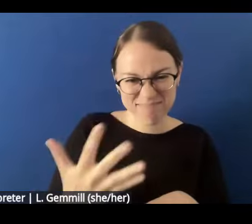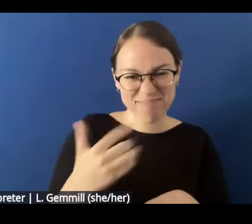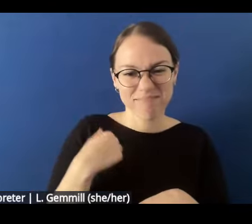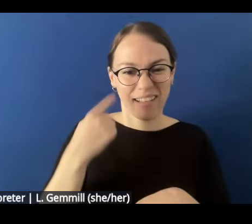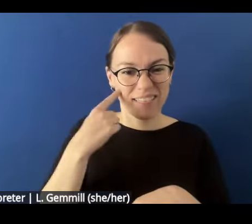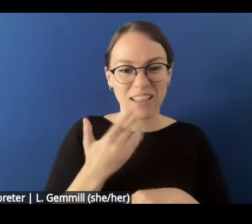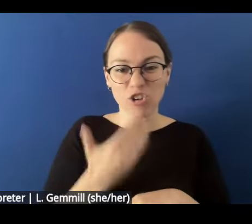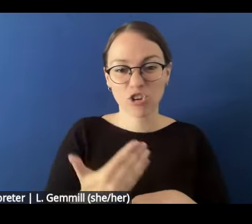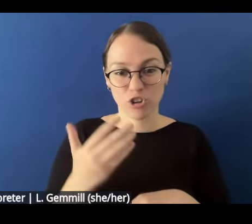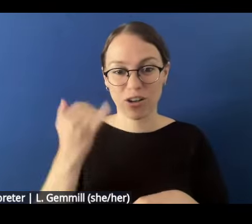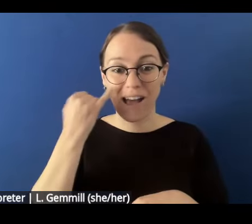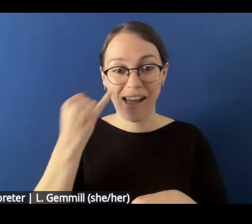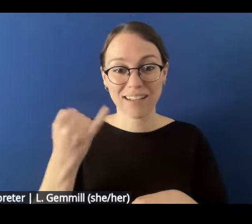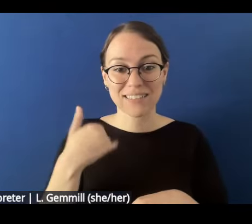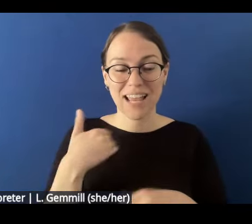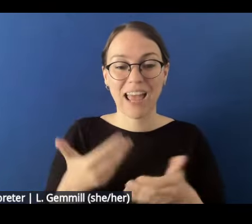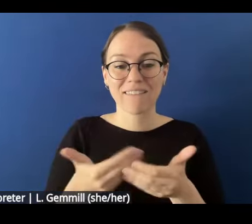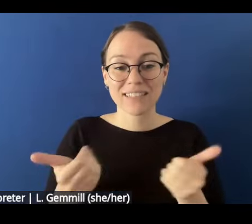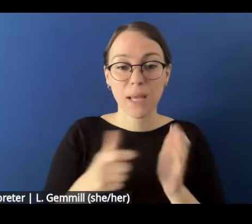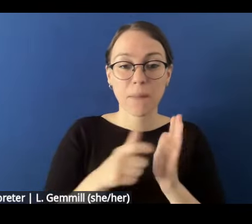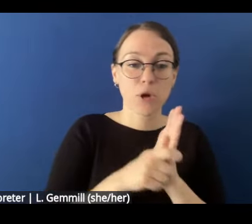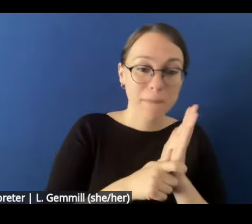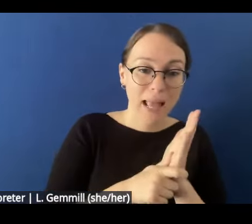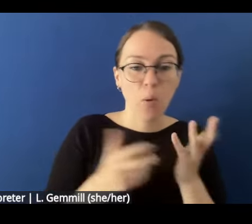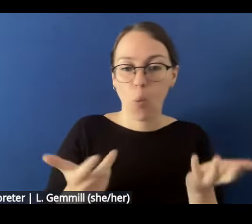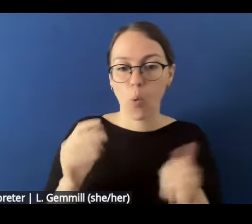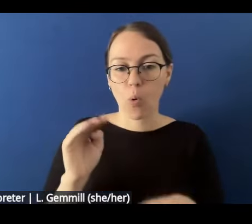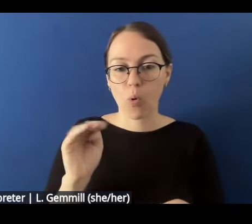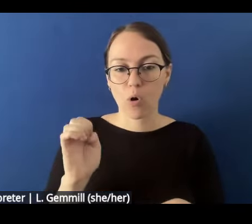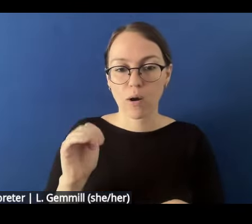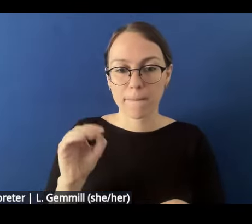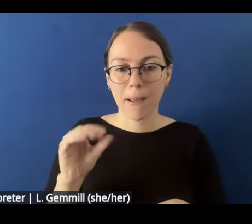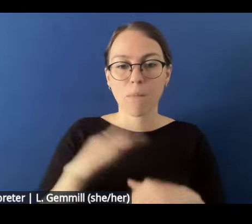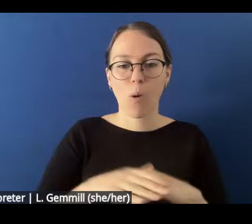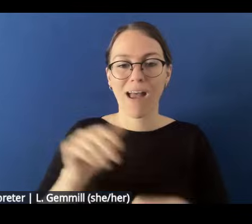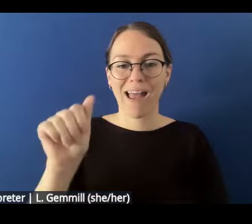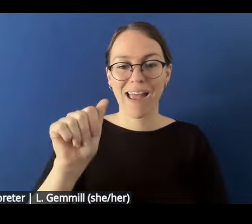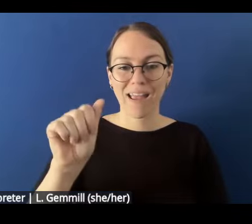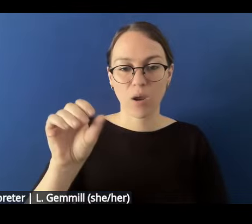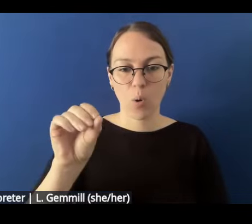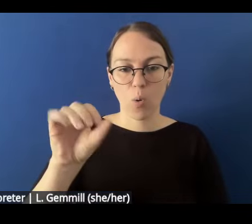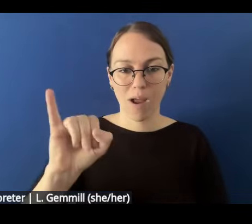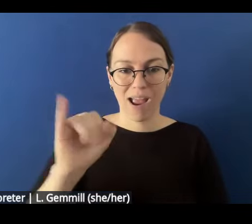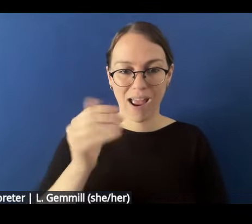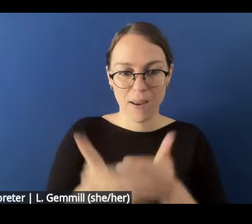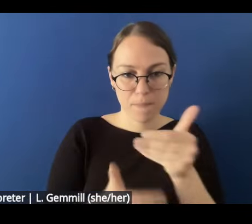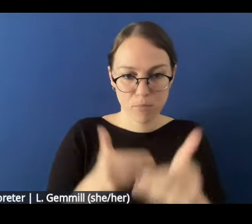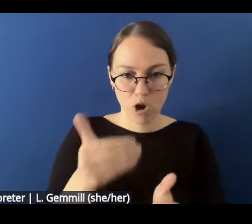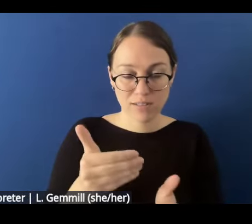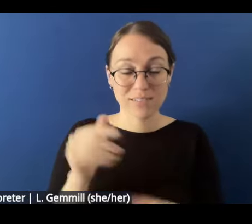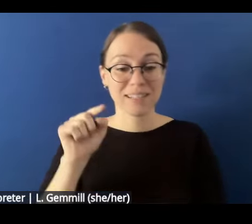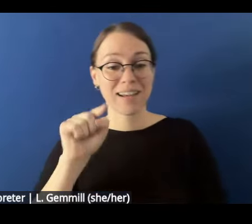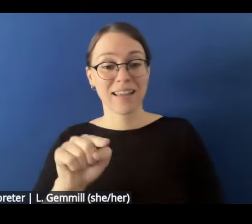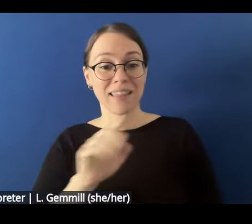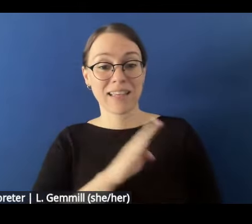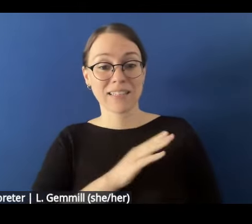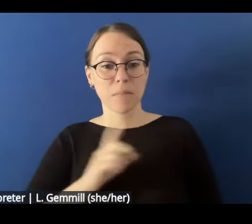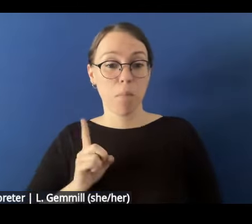memo on the AOI process, the affidavit of identity process. That is not something that this board has jurisdiction over. You